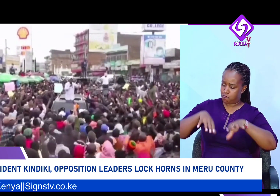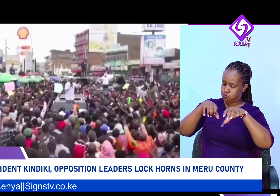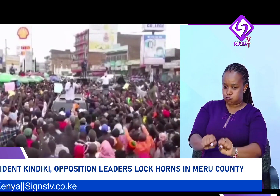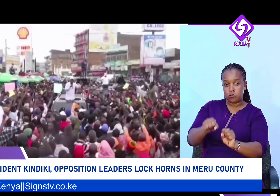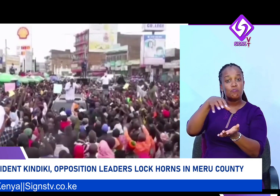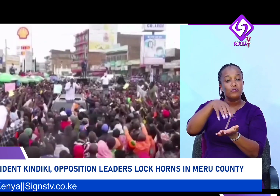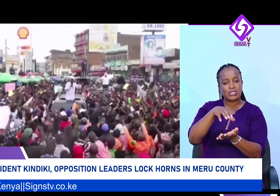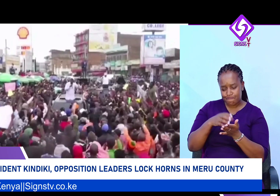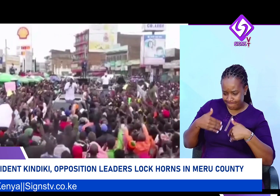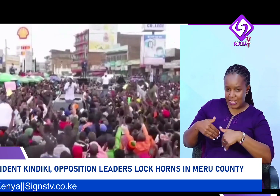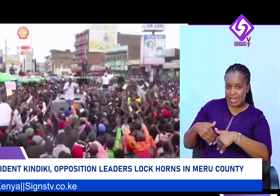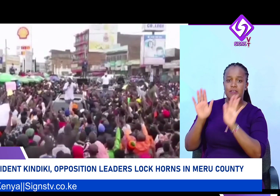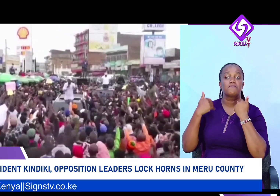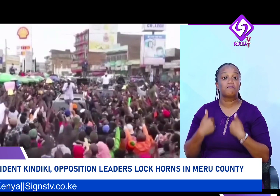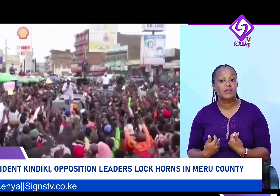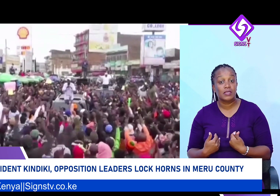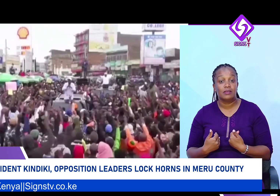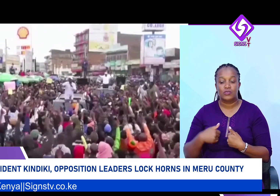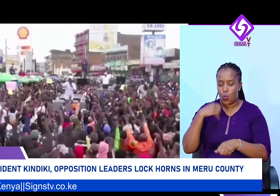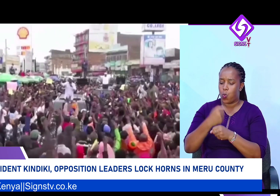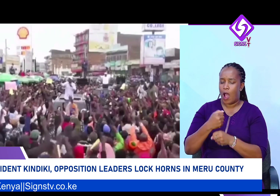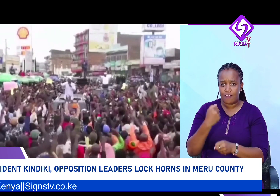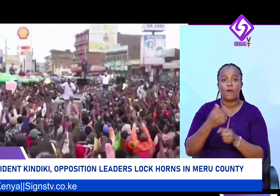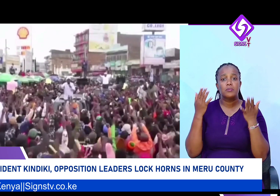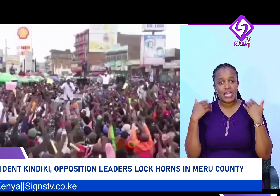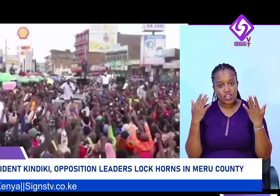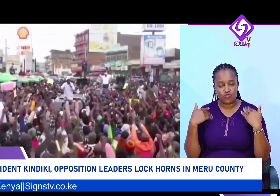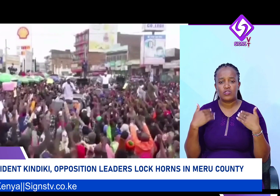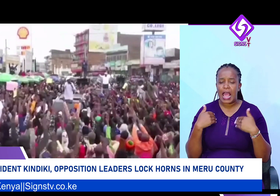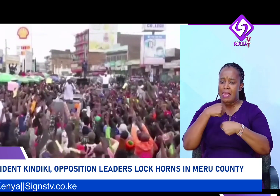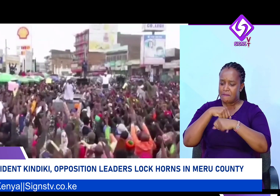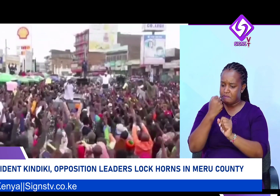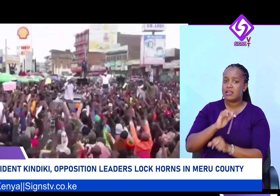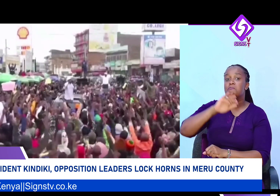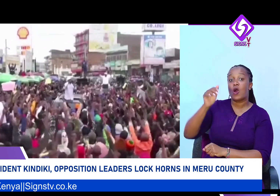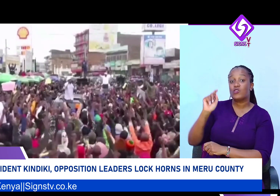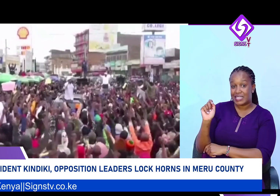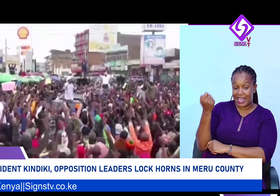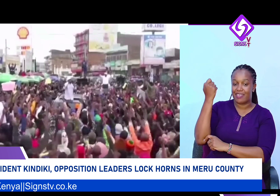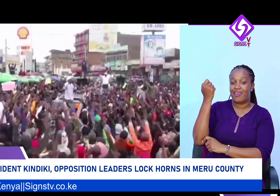na mimi. Nitengeneze Meru, nitengeneze Mount Kenya, nitengeneze.